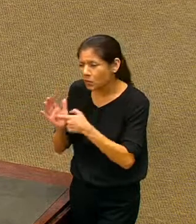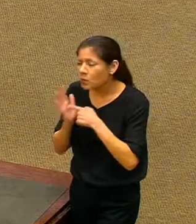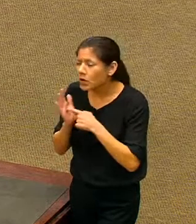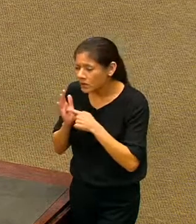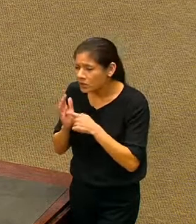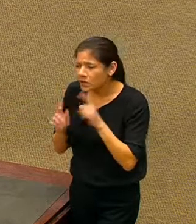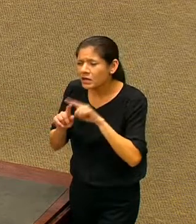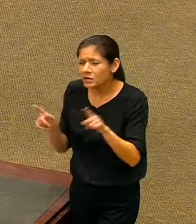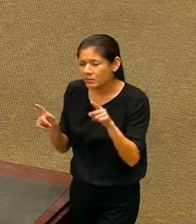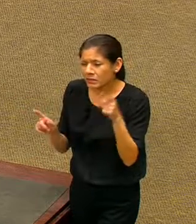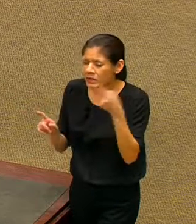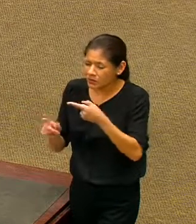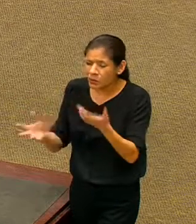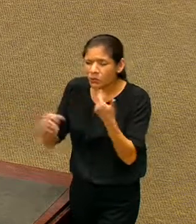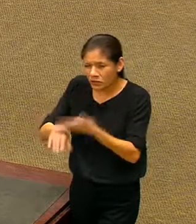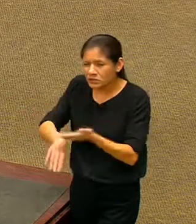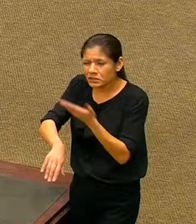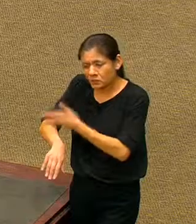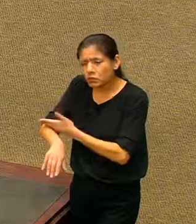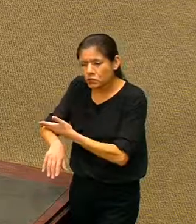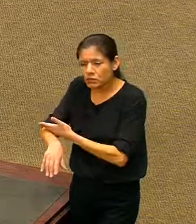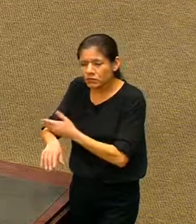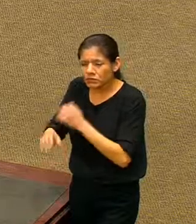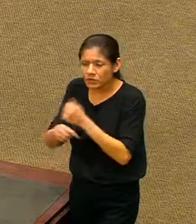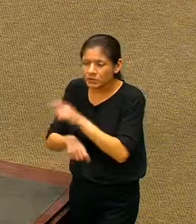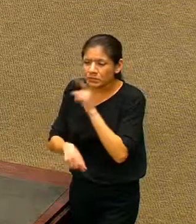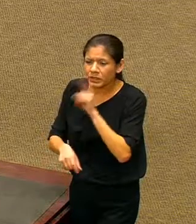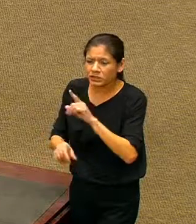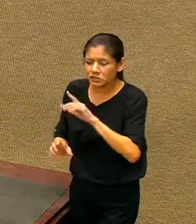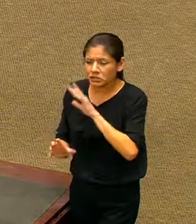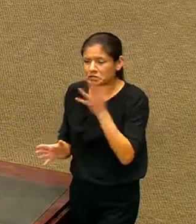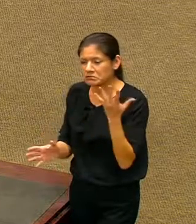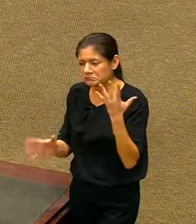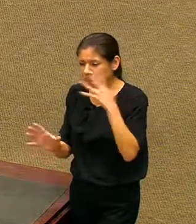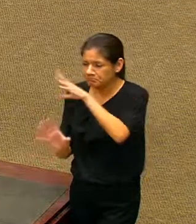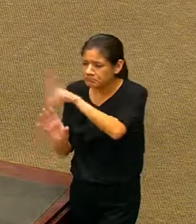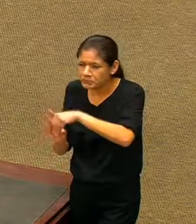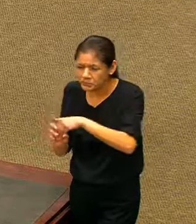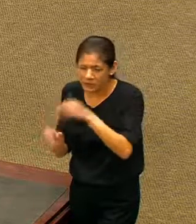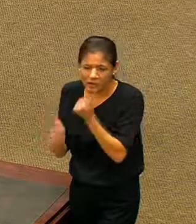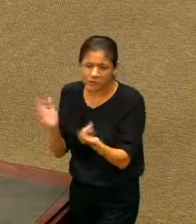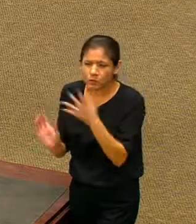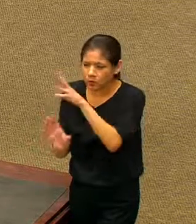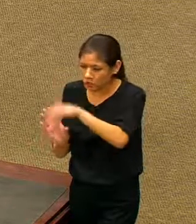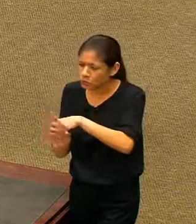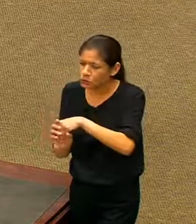we want to improve them to make sure we achieve inclusion for all.